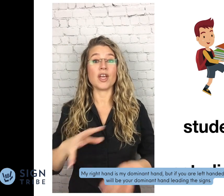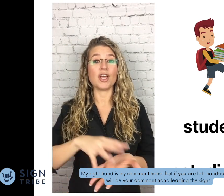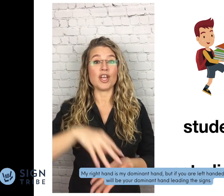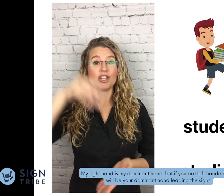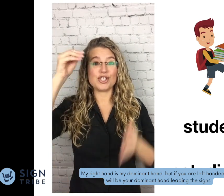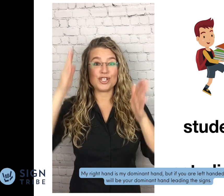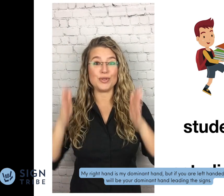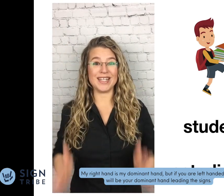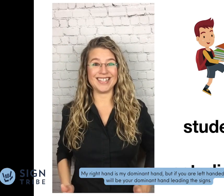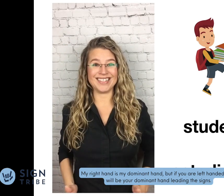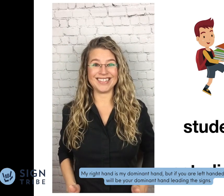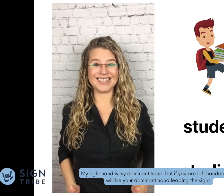Student.